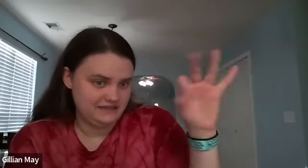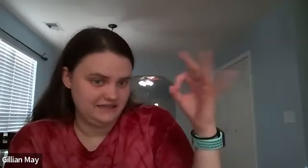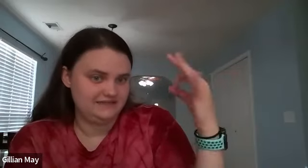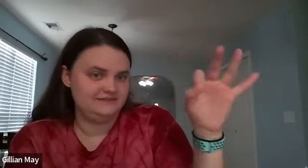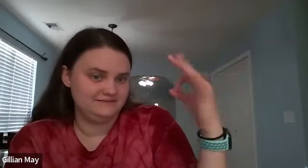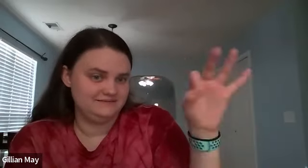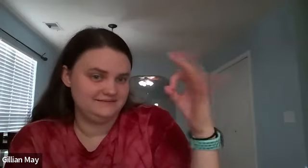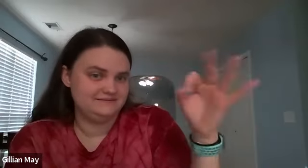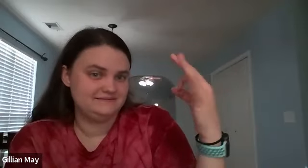19